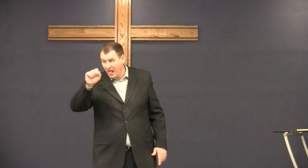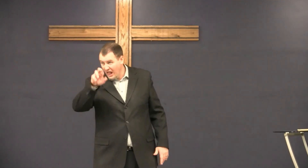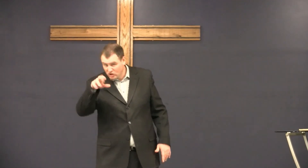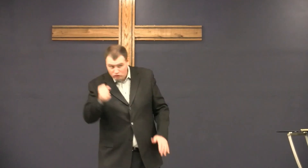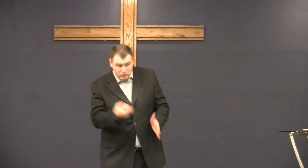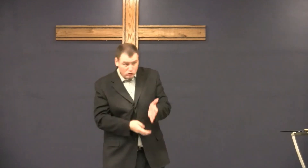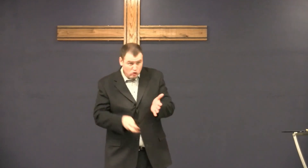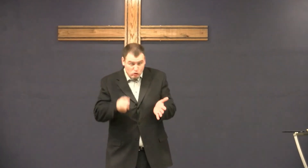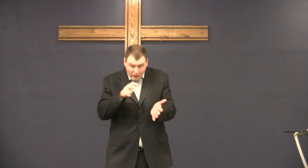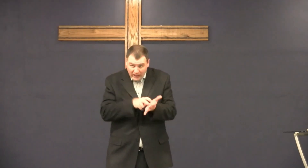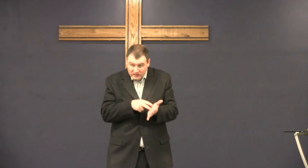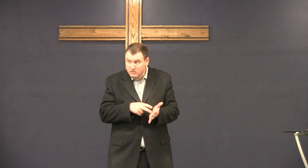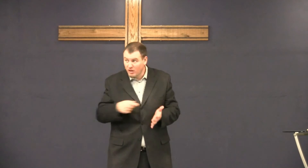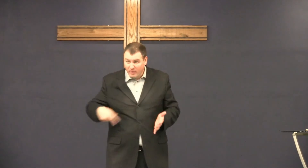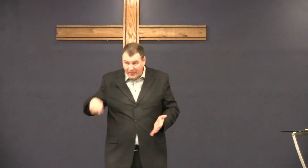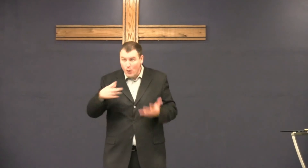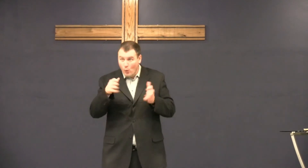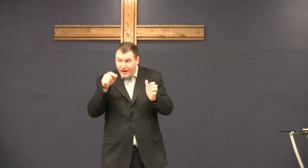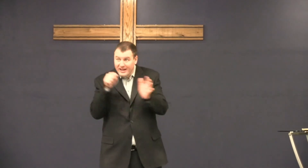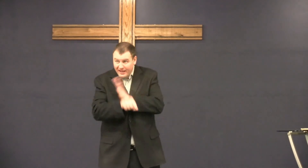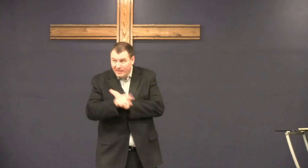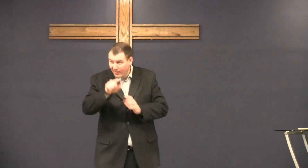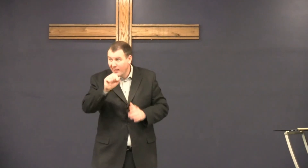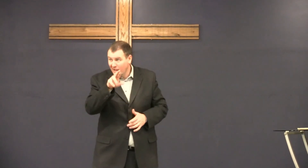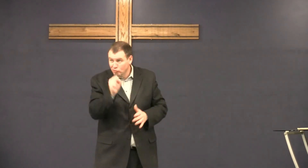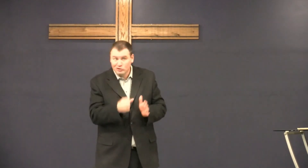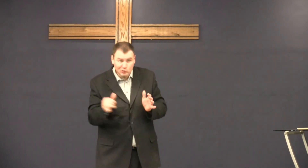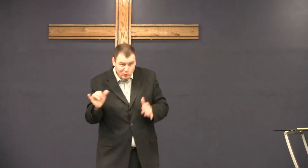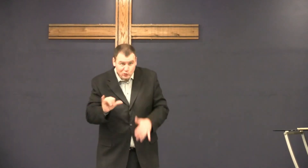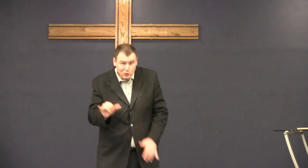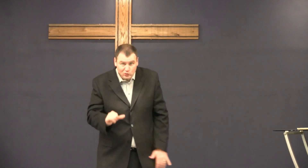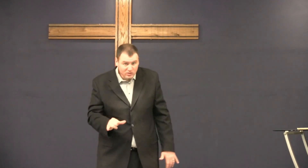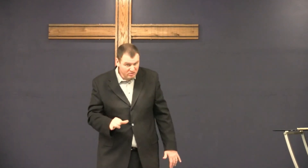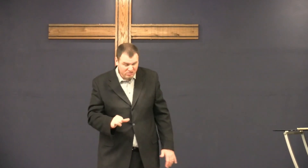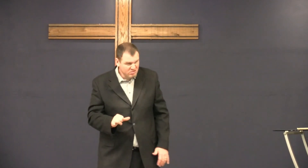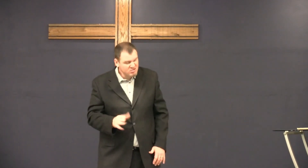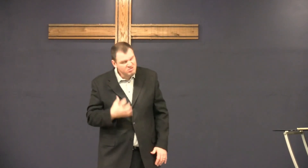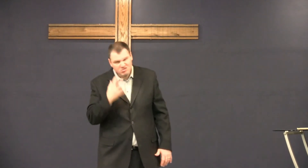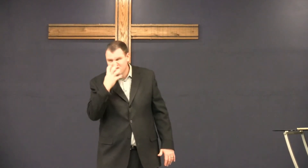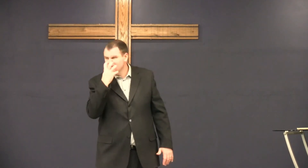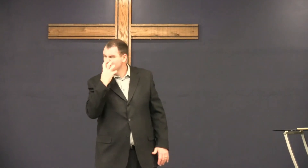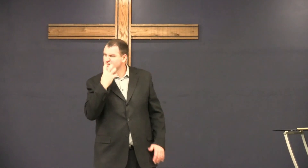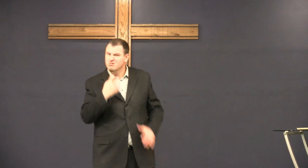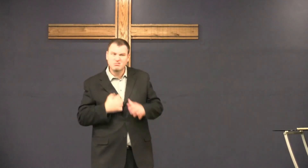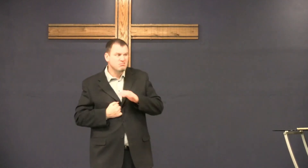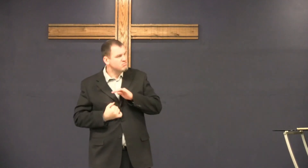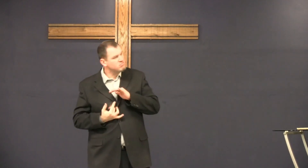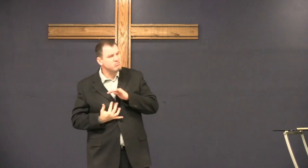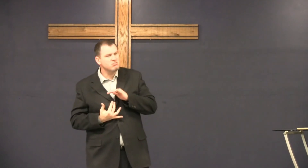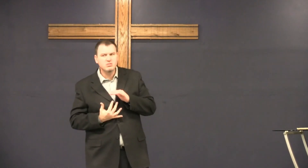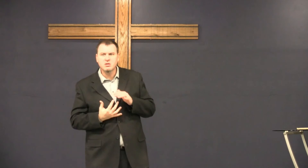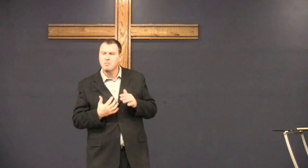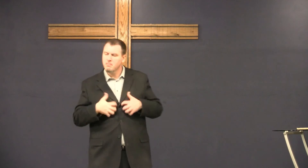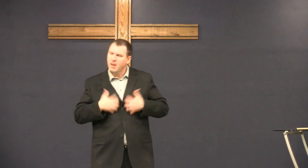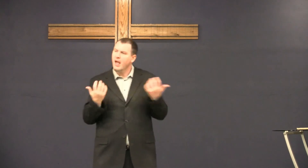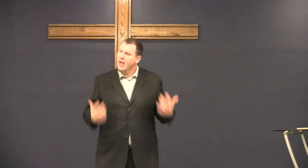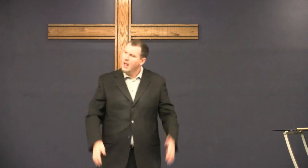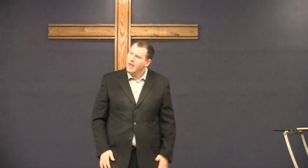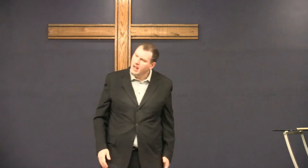And the Pharisees were mad. So all this was said, and then the Pharisees were mad, and Lazarus was alive, and they even wanted to kill